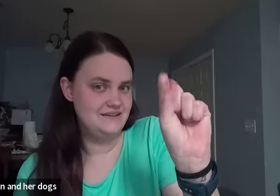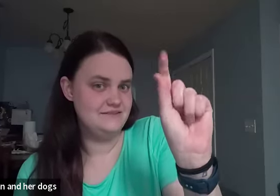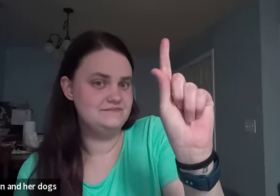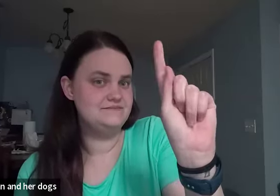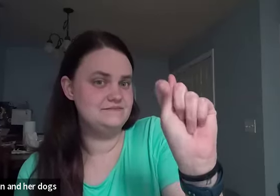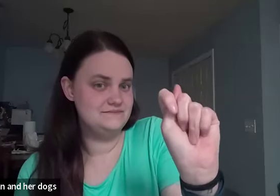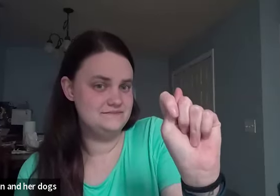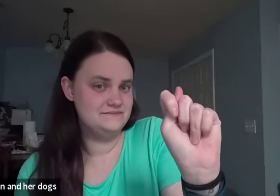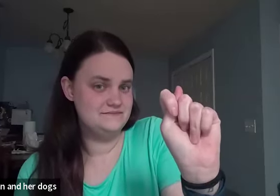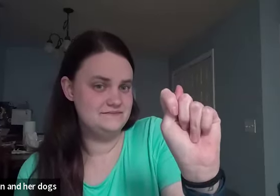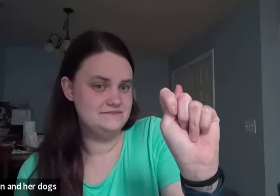T,